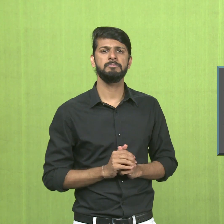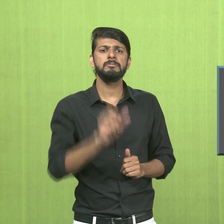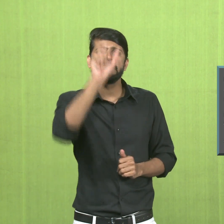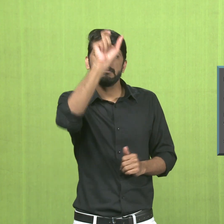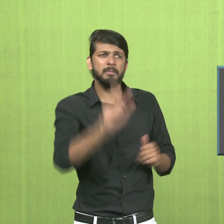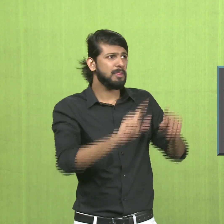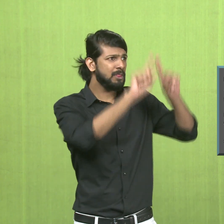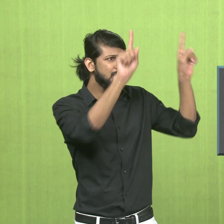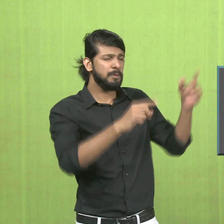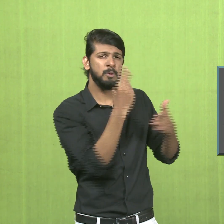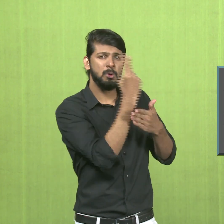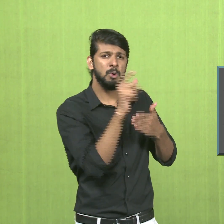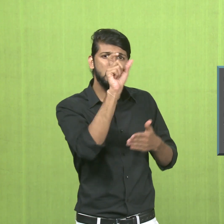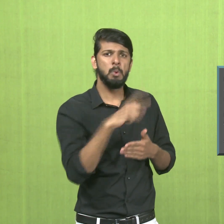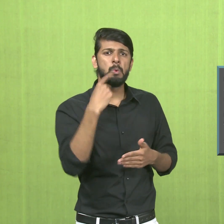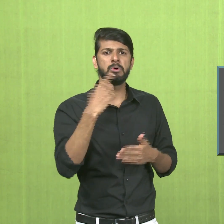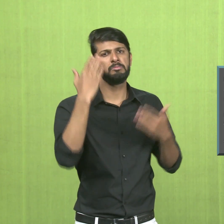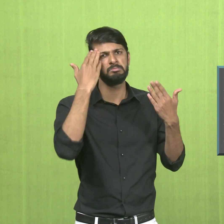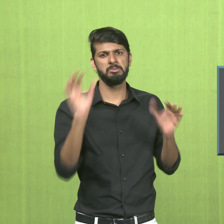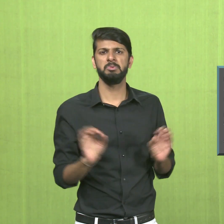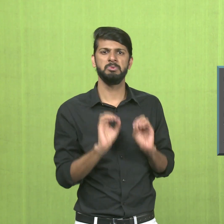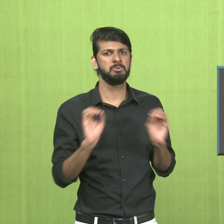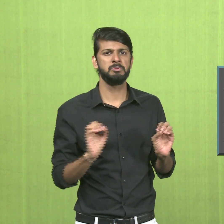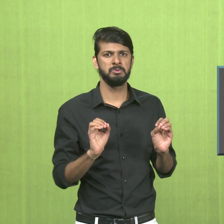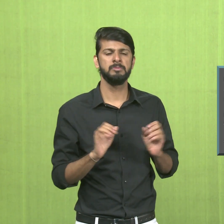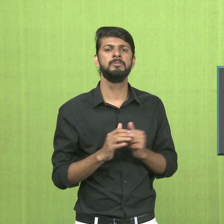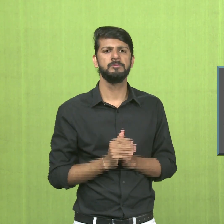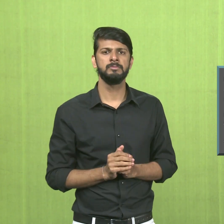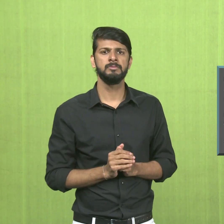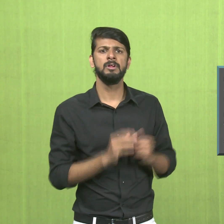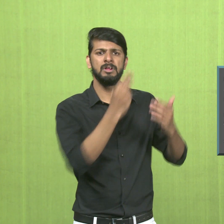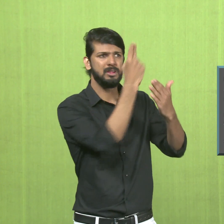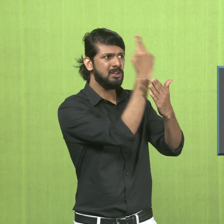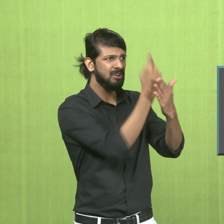and the artist of this artwork is unknown.